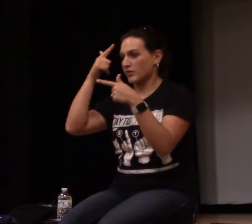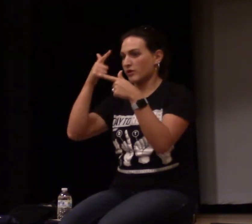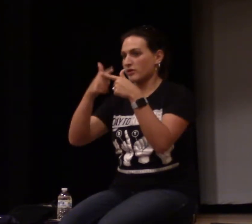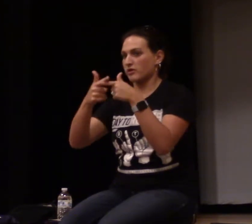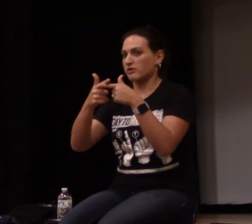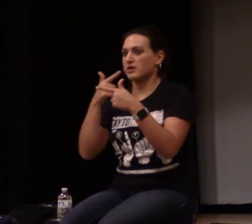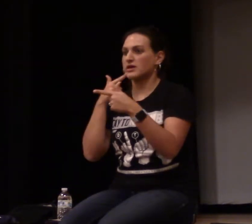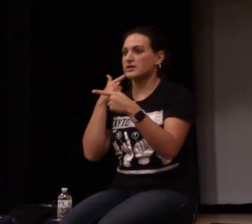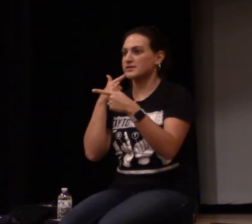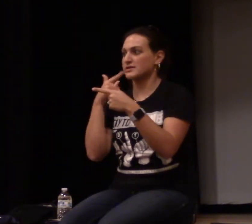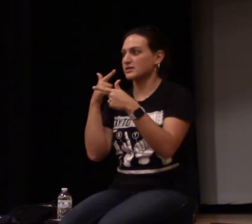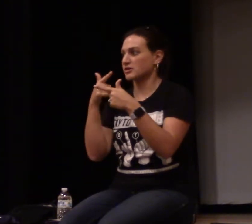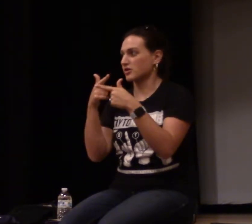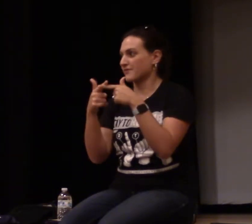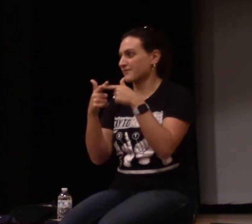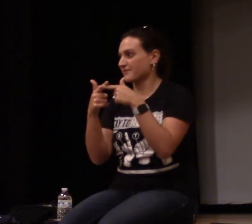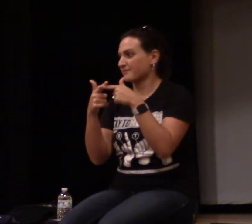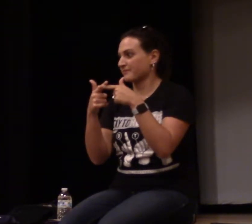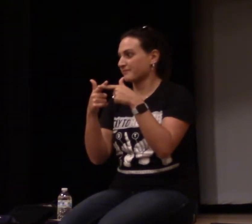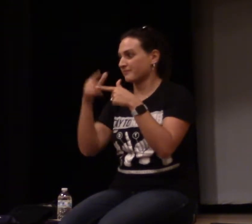Brother, sister.